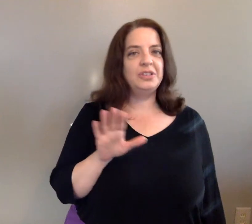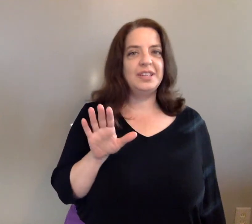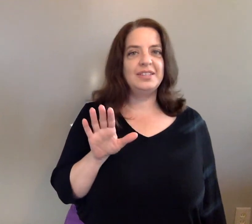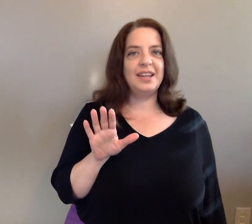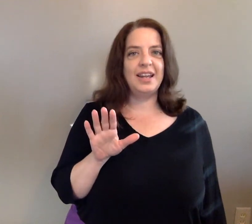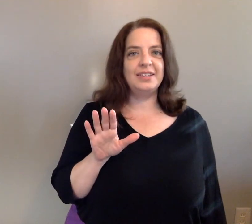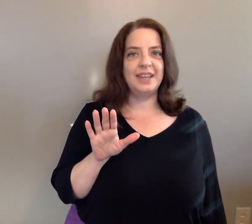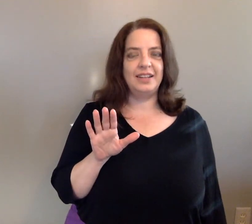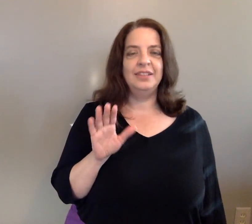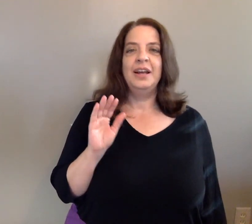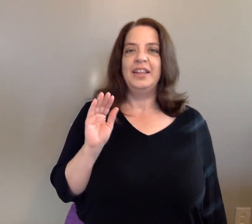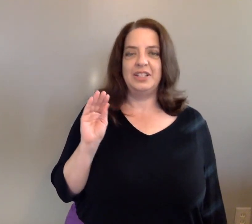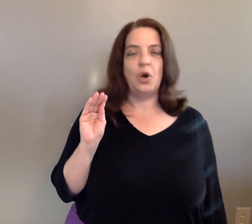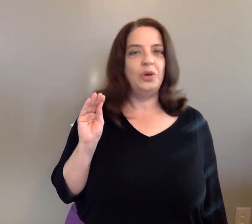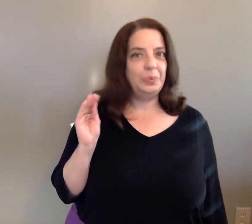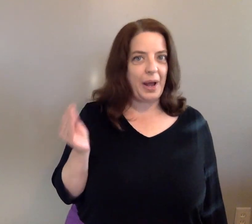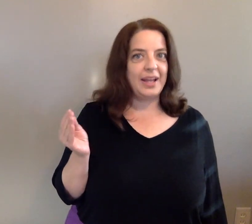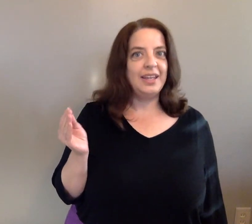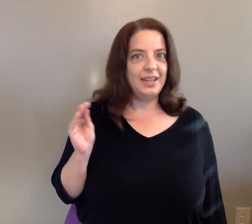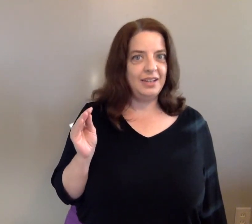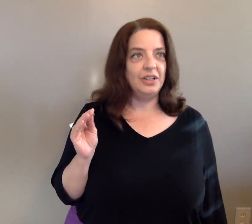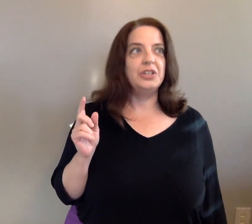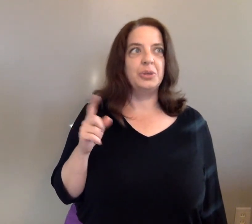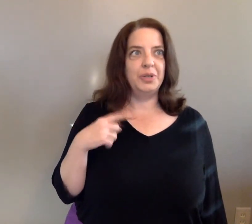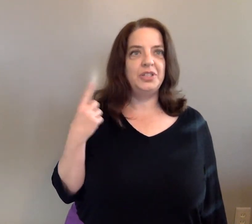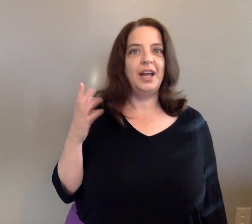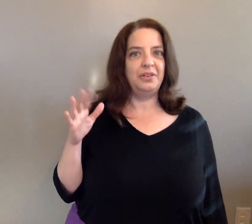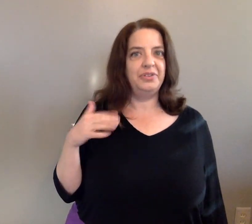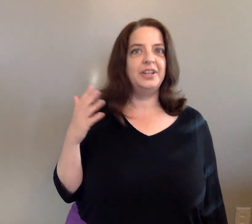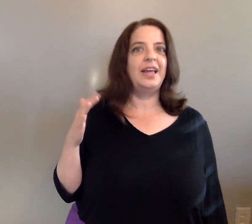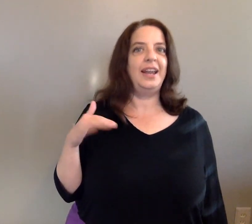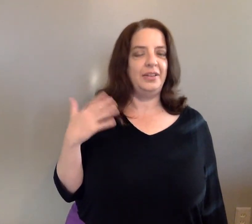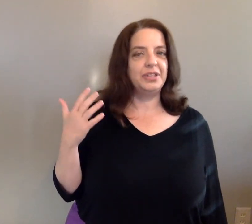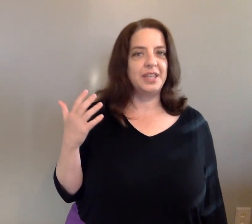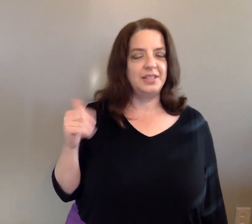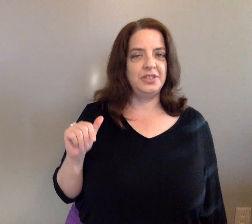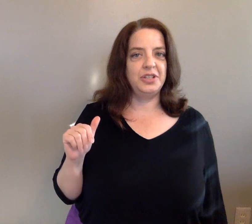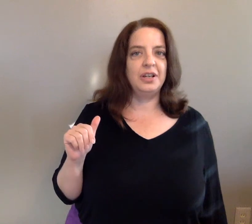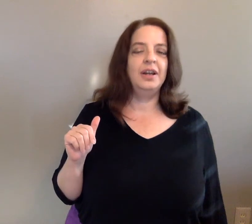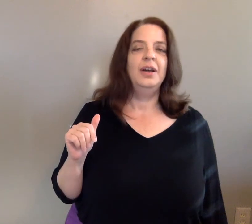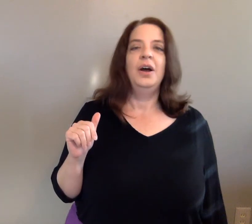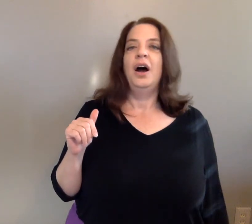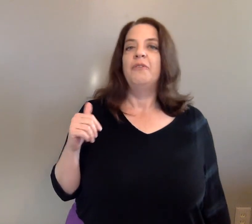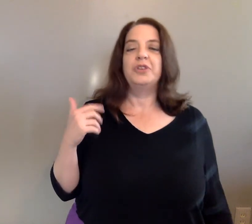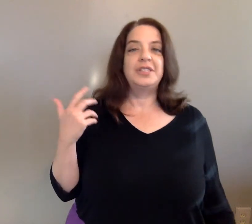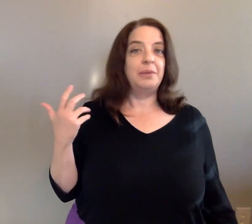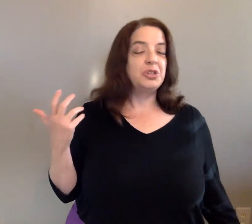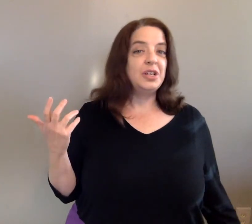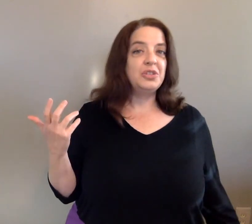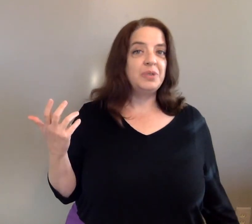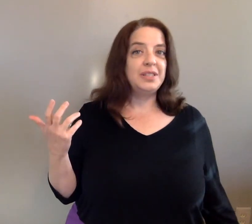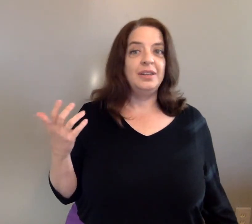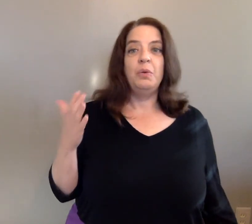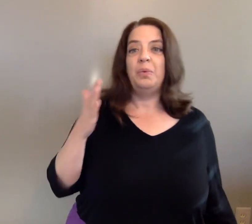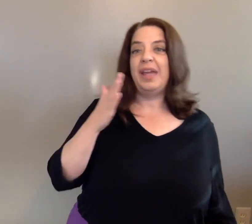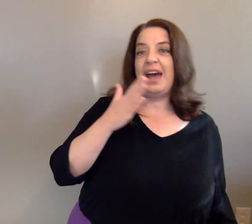sense in ASL. It's only wacky in English, so once you kind of figure that out, this gets easier. For some strange reason, we